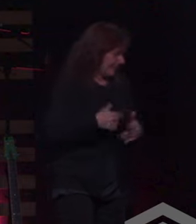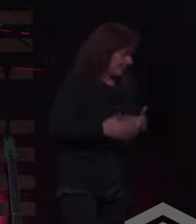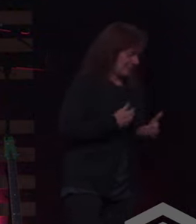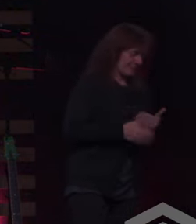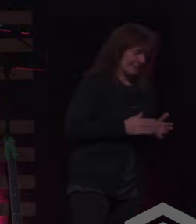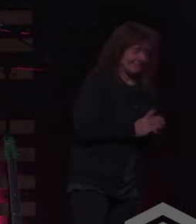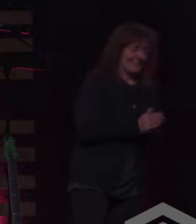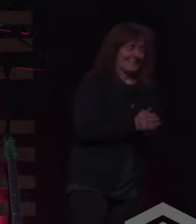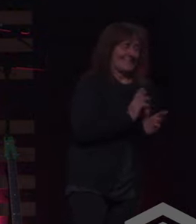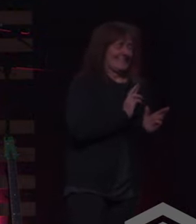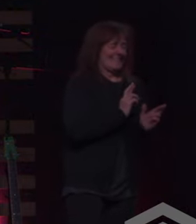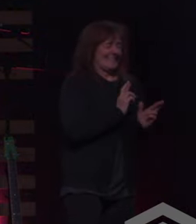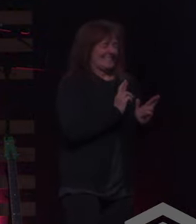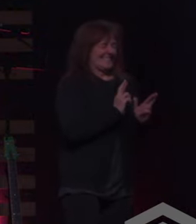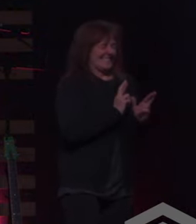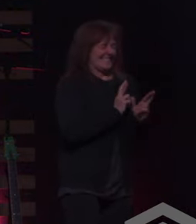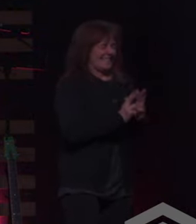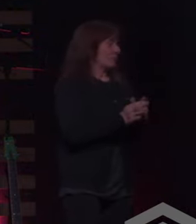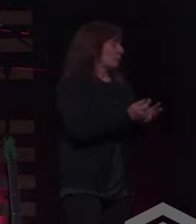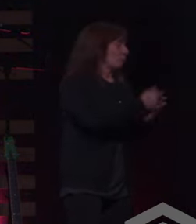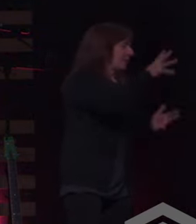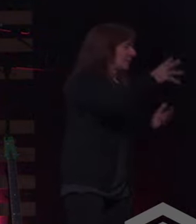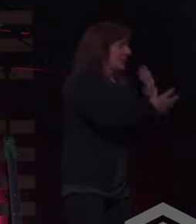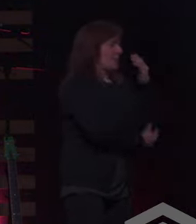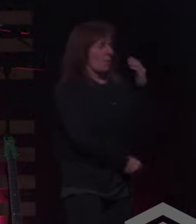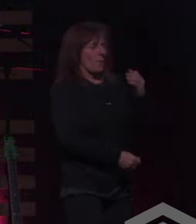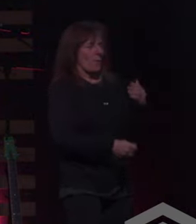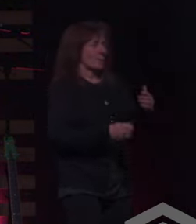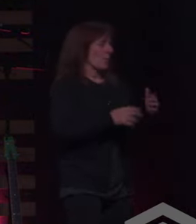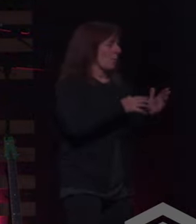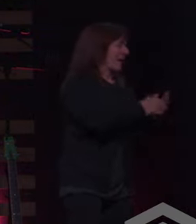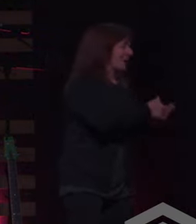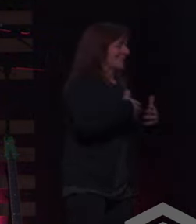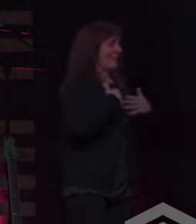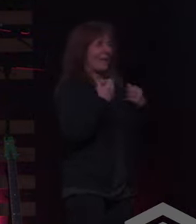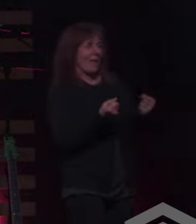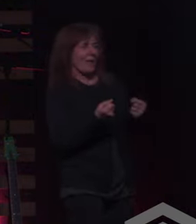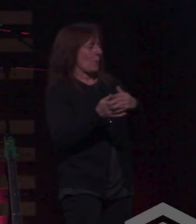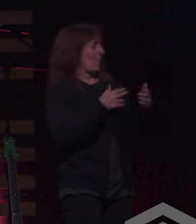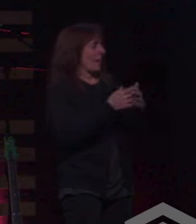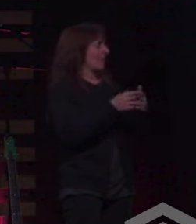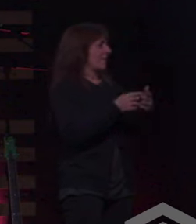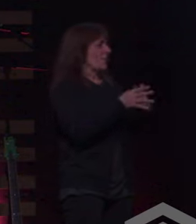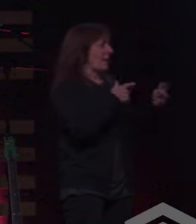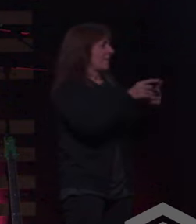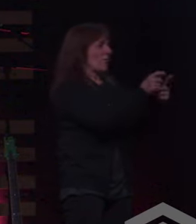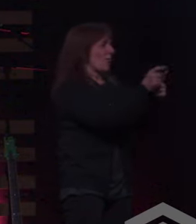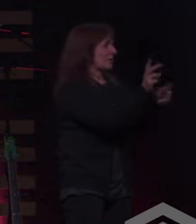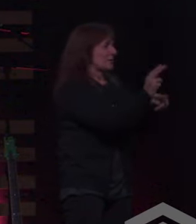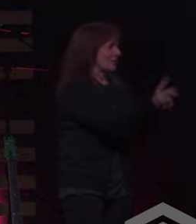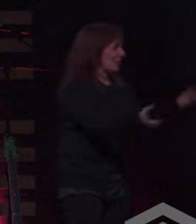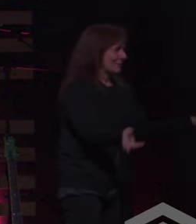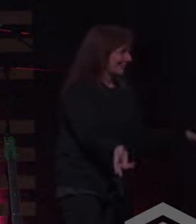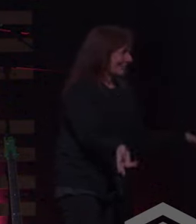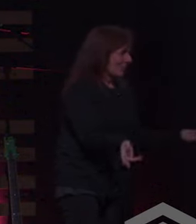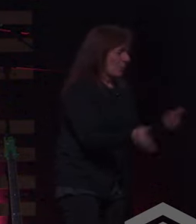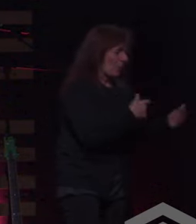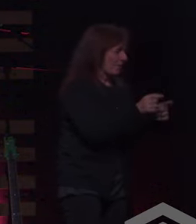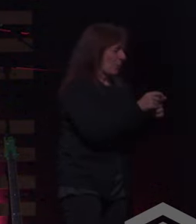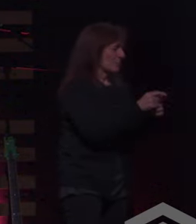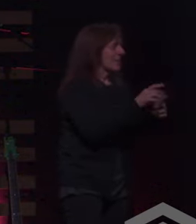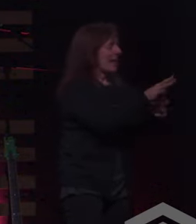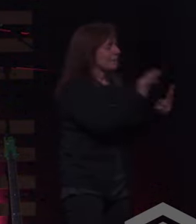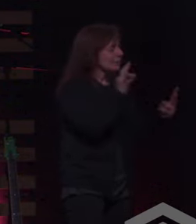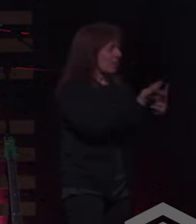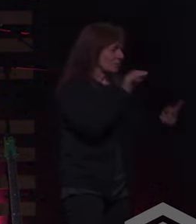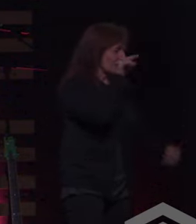those covenant words that you said, that rich or poor, you know, whatever set of vows you decided to use, that whatever come what may, I choose